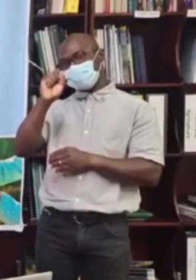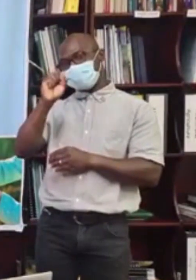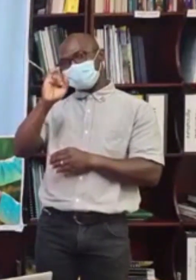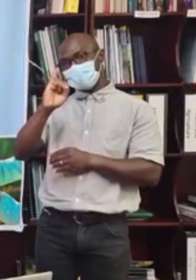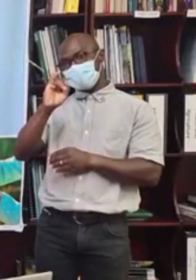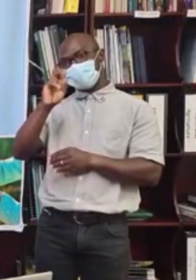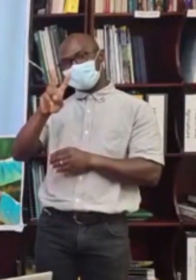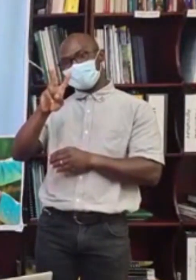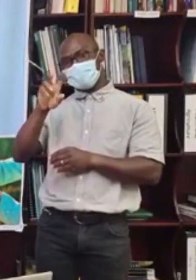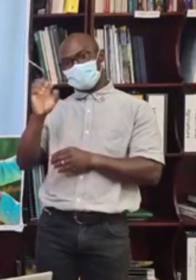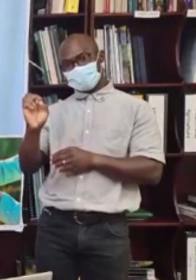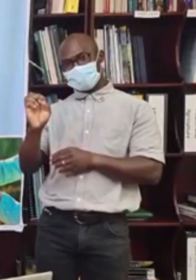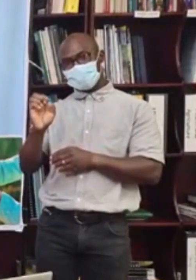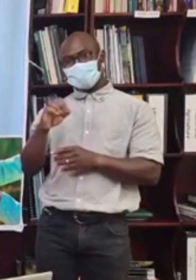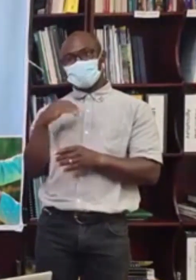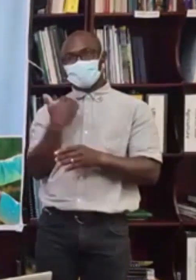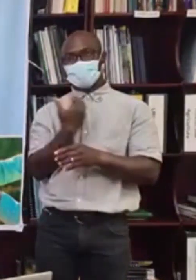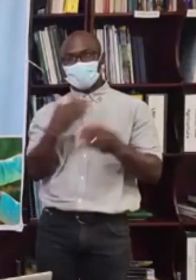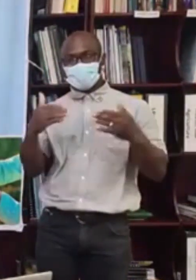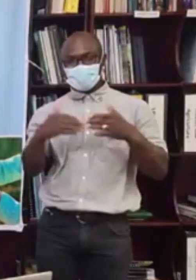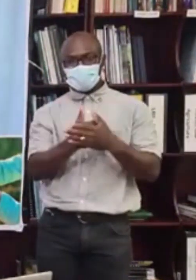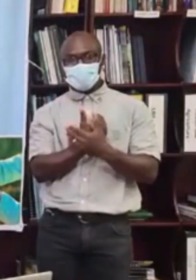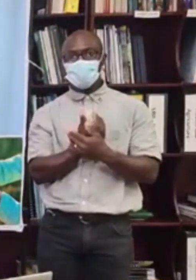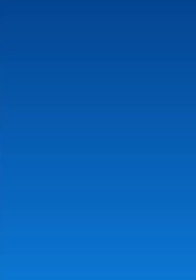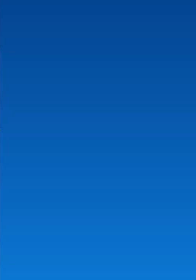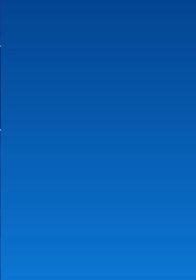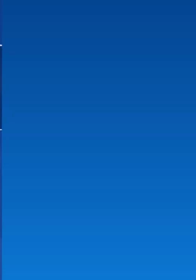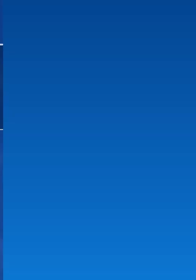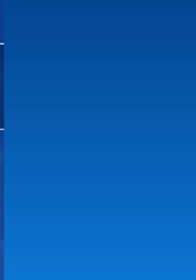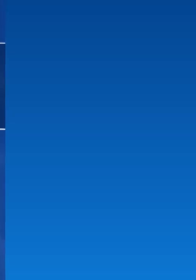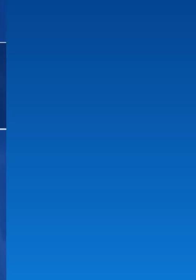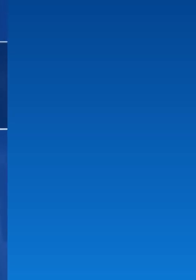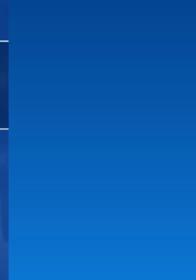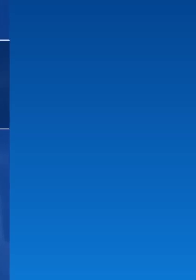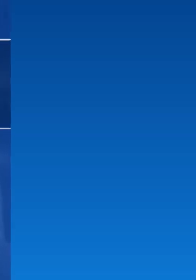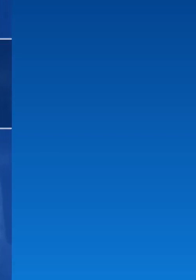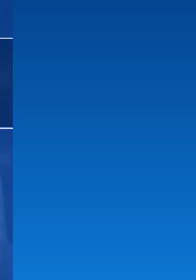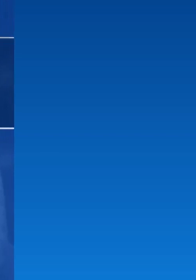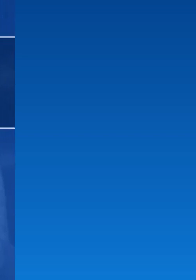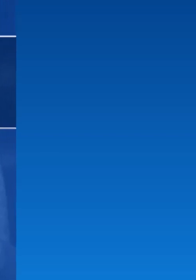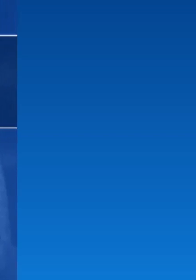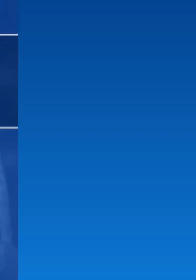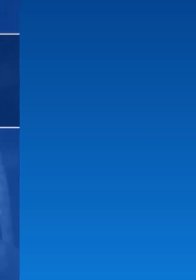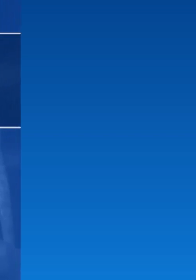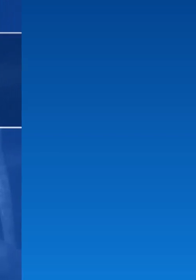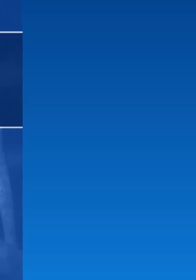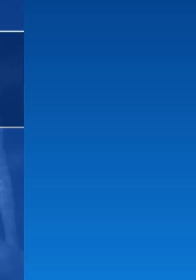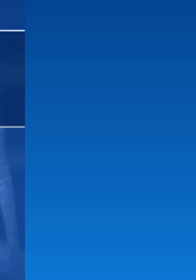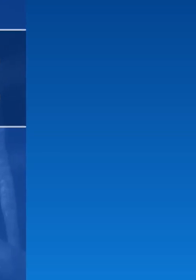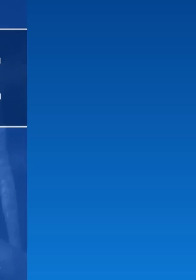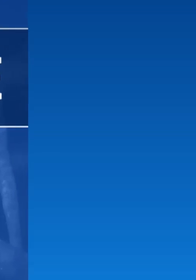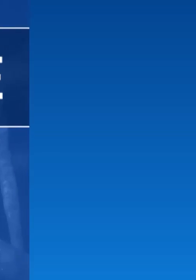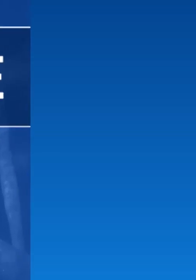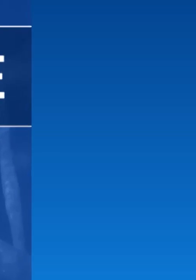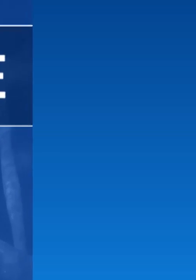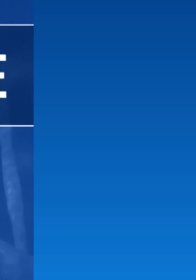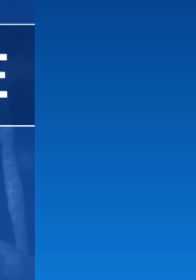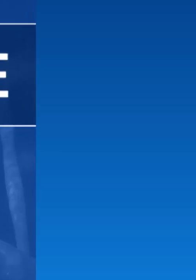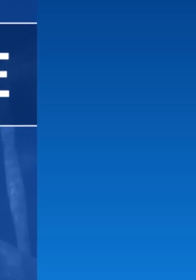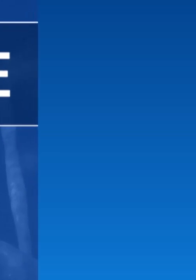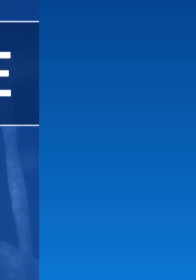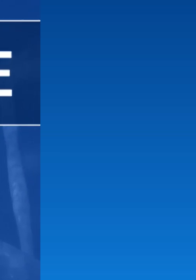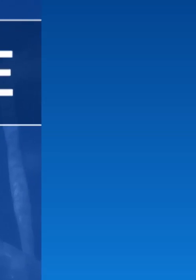the total number of deaths to 4. Minister Lawrence said calls to the COVID-19 hotline have moved to